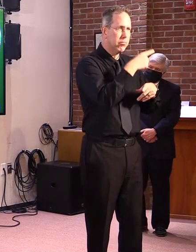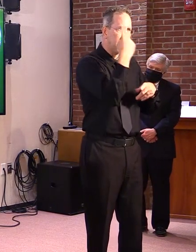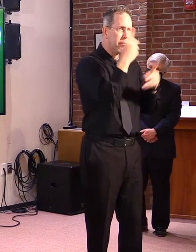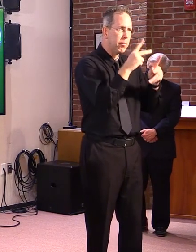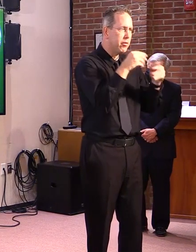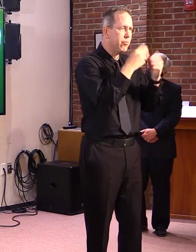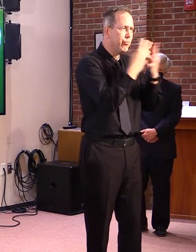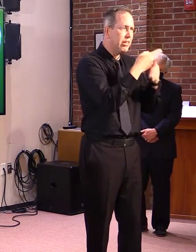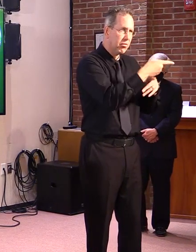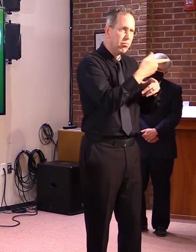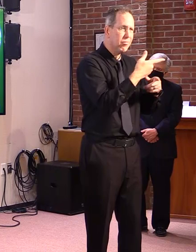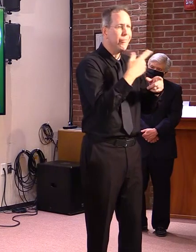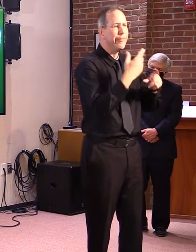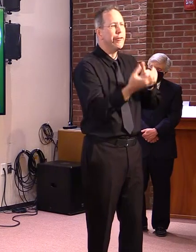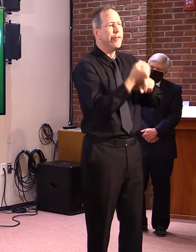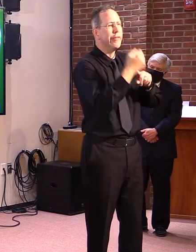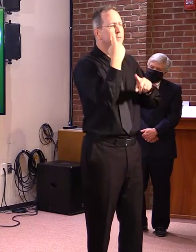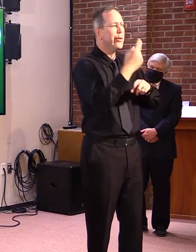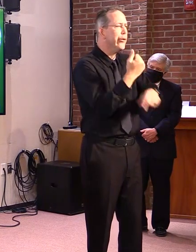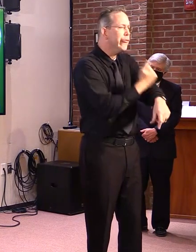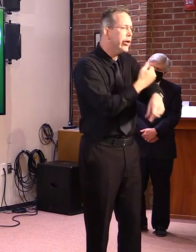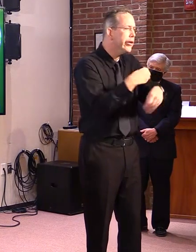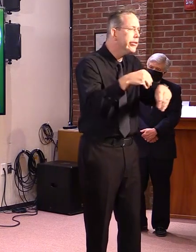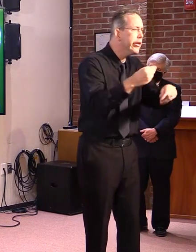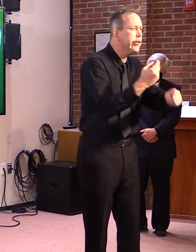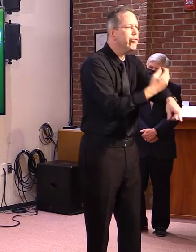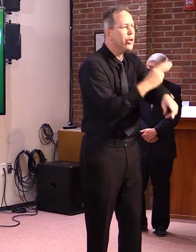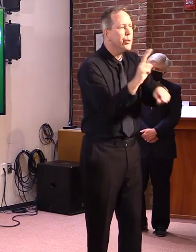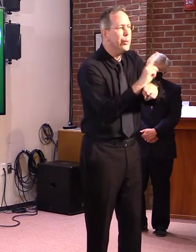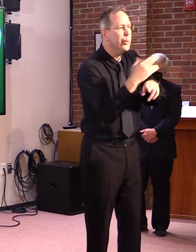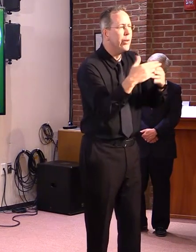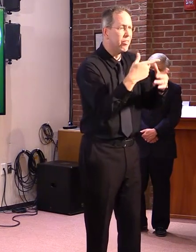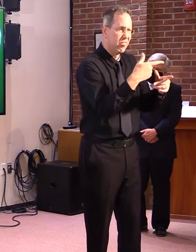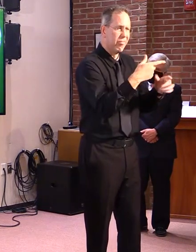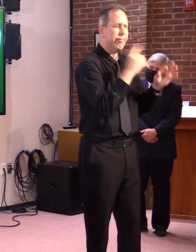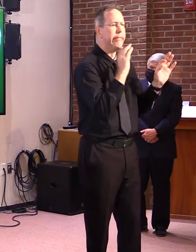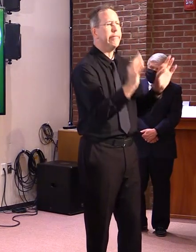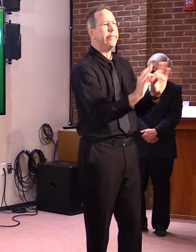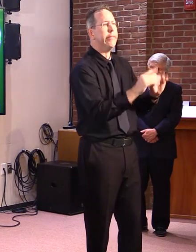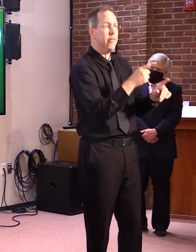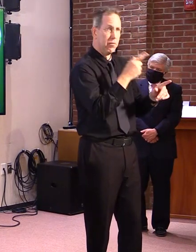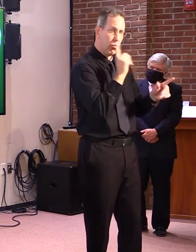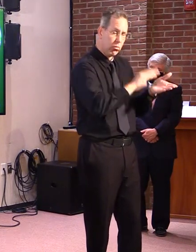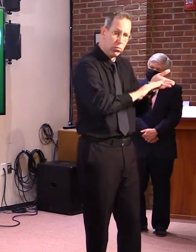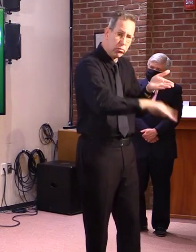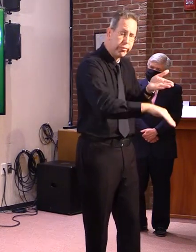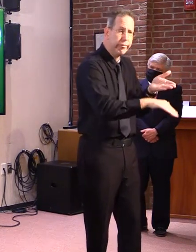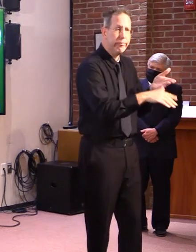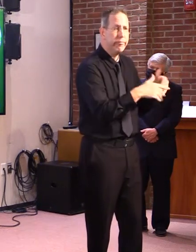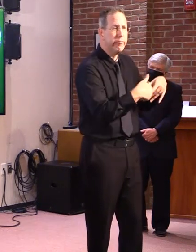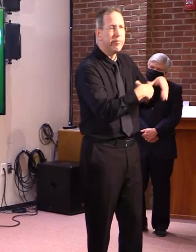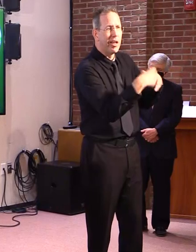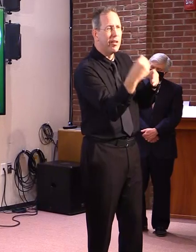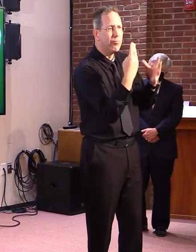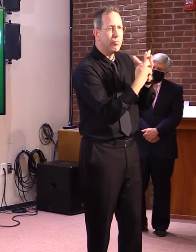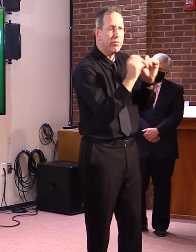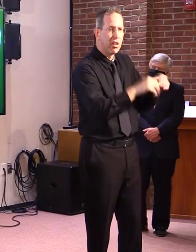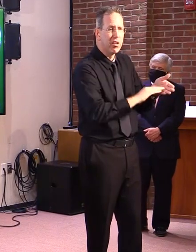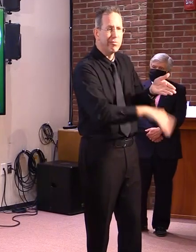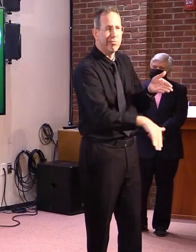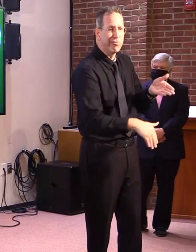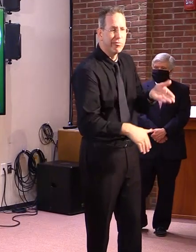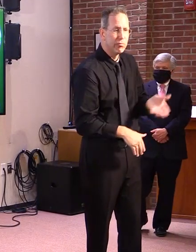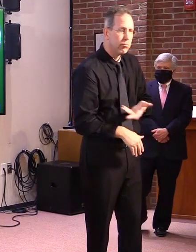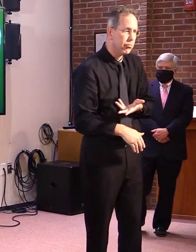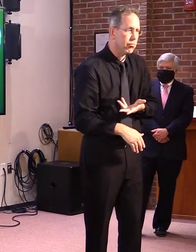the data from your corrections commissioner, look at these people who've had nonviolent drug offenses, and